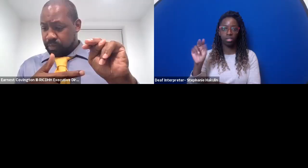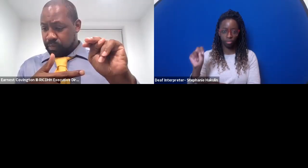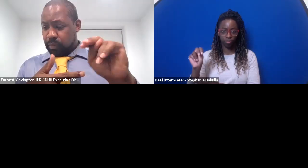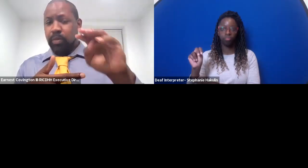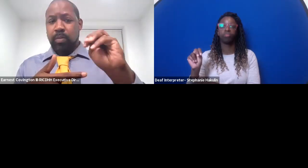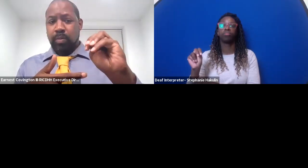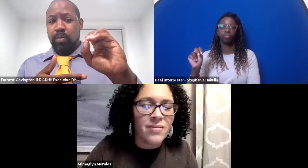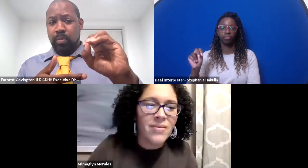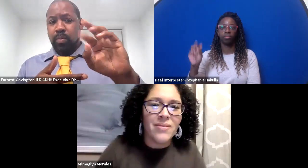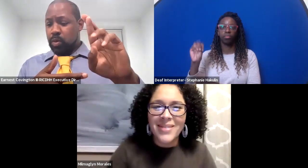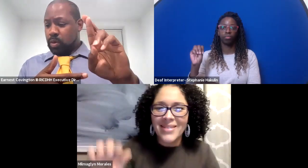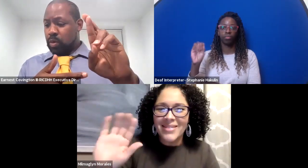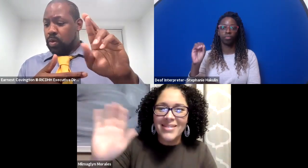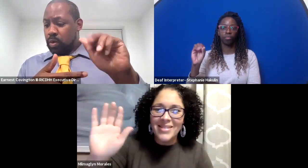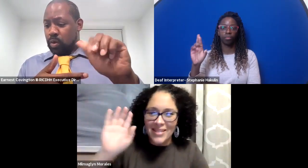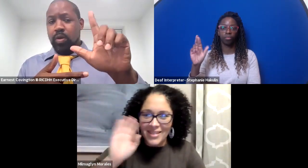Mill Maglin